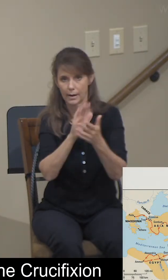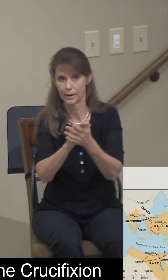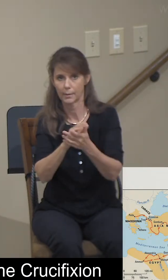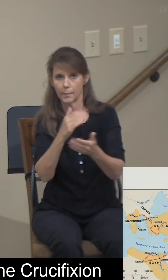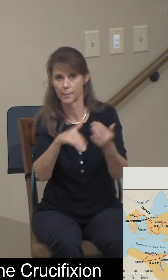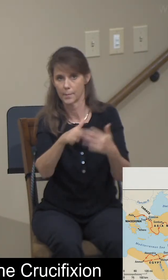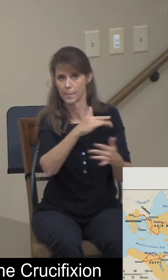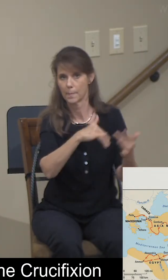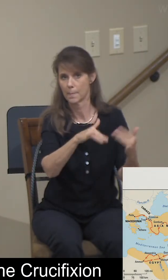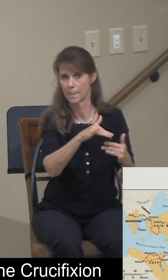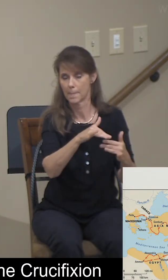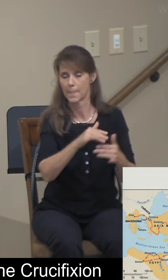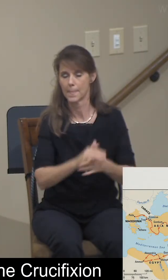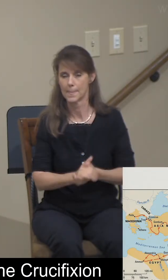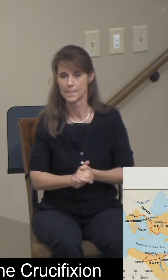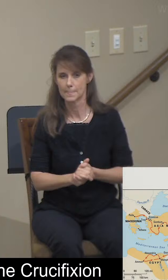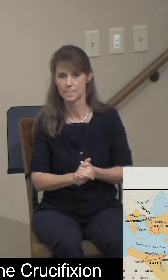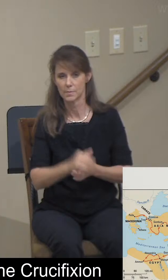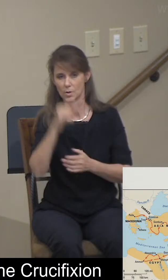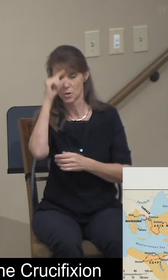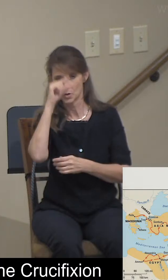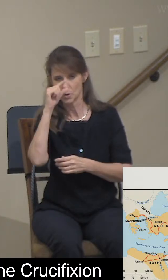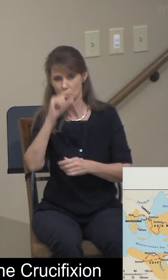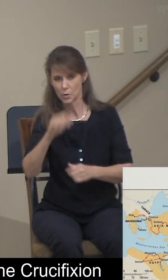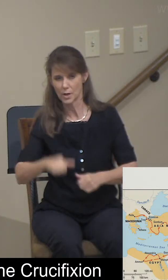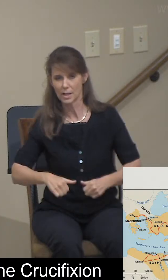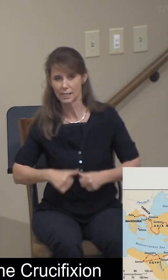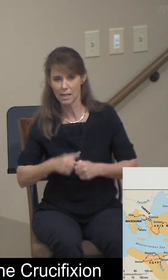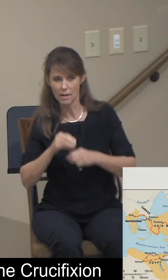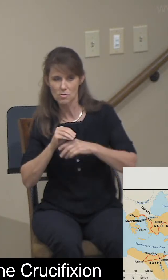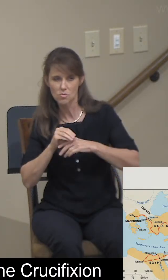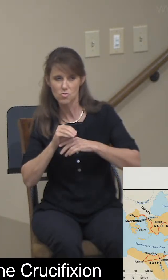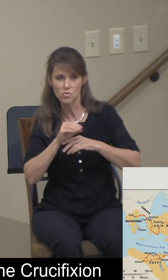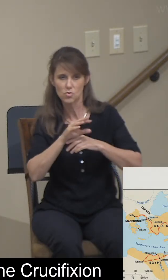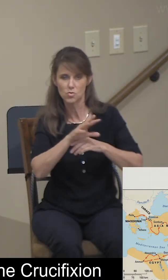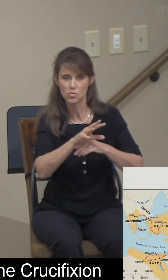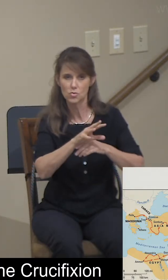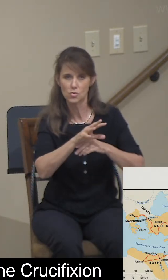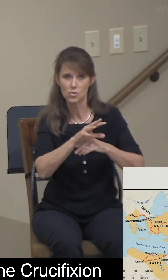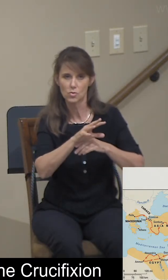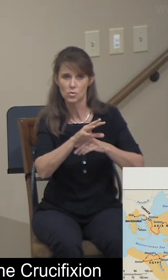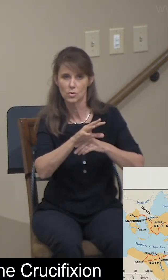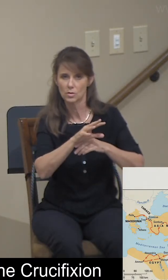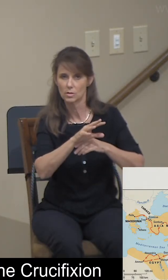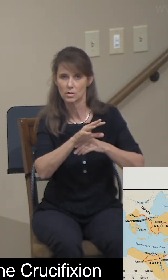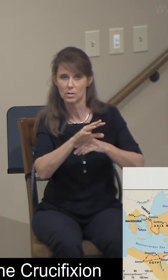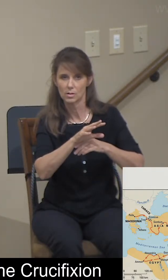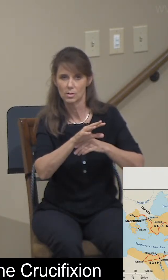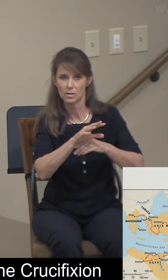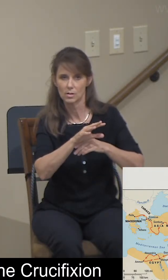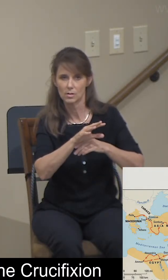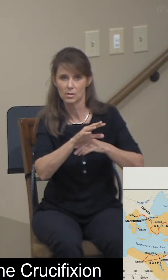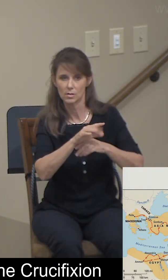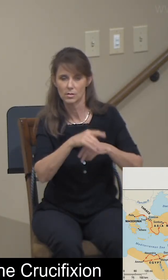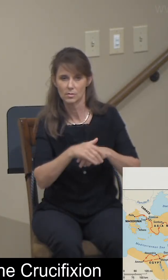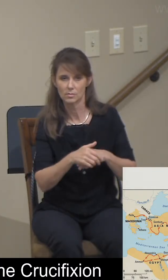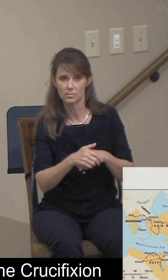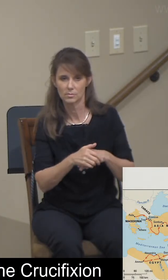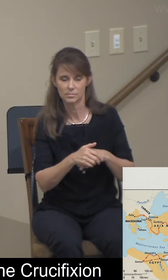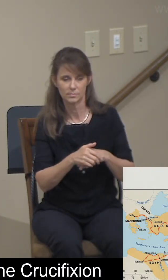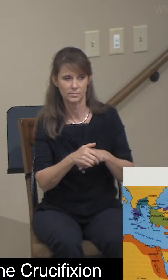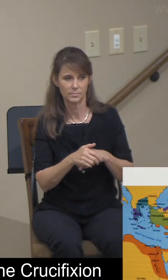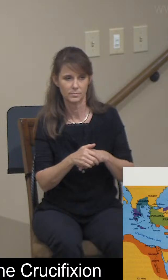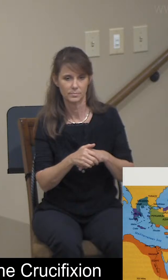extent that Greek life infiltrated the life of wherever was the conquered region of the